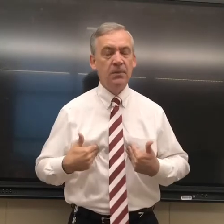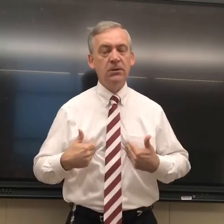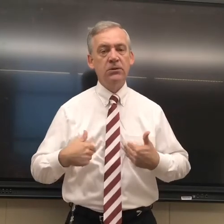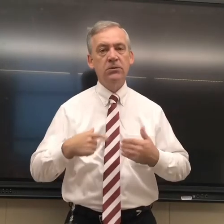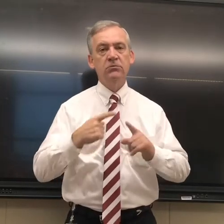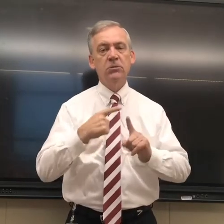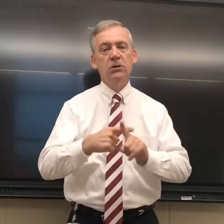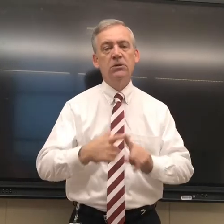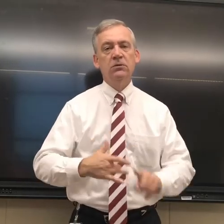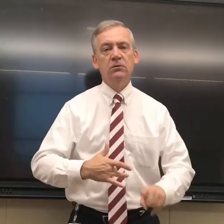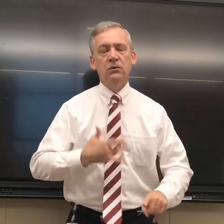together.